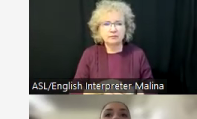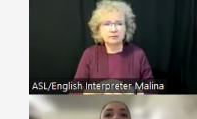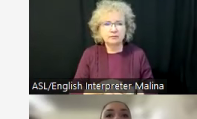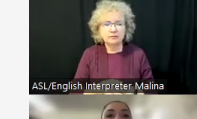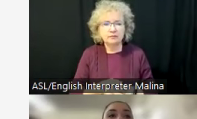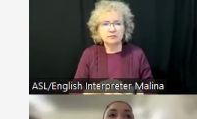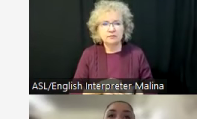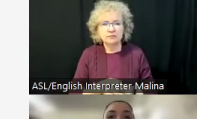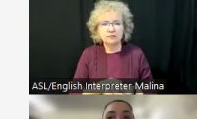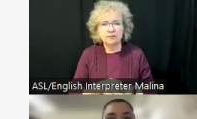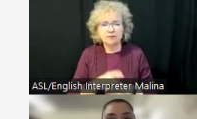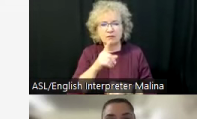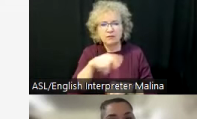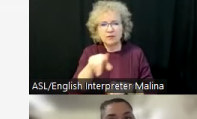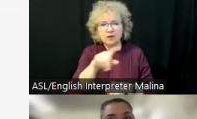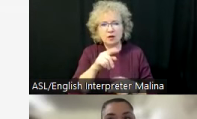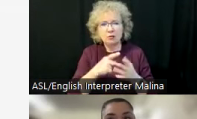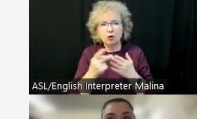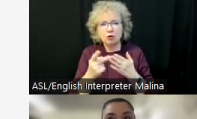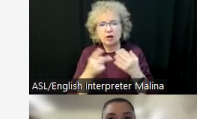So these are some of our program results.